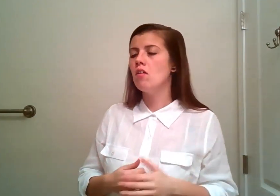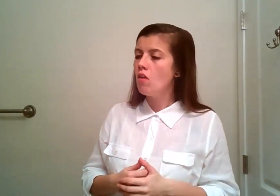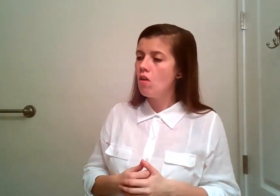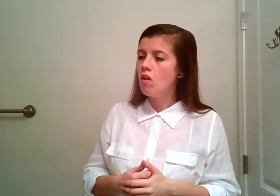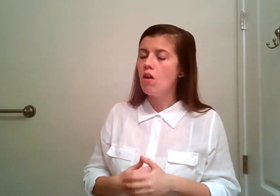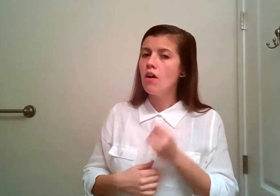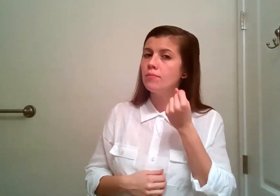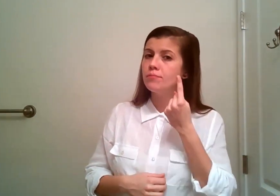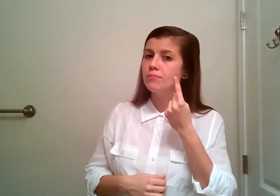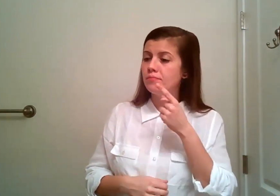too sure.